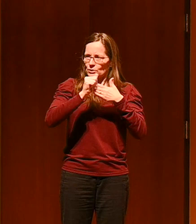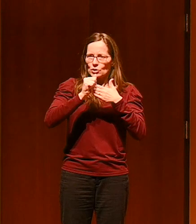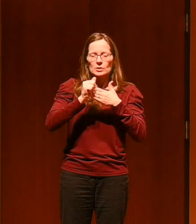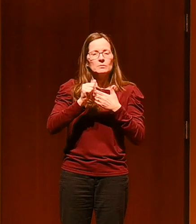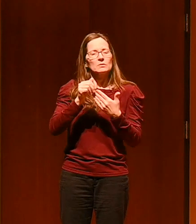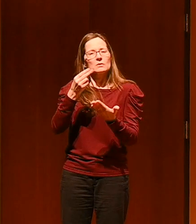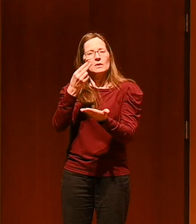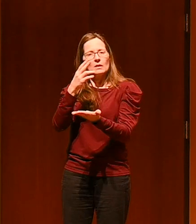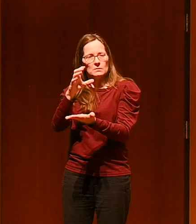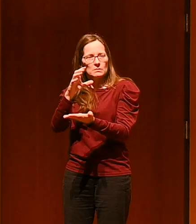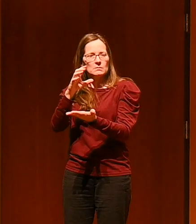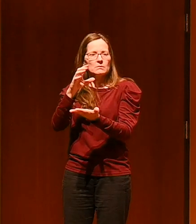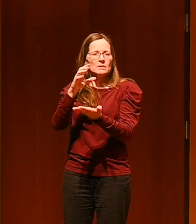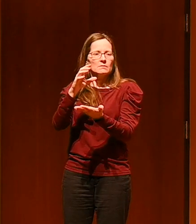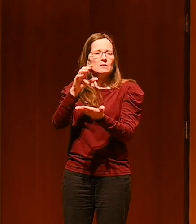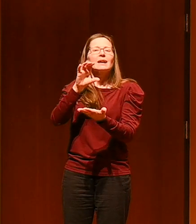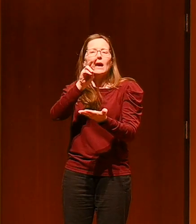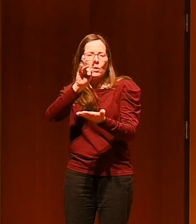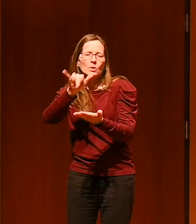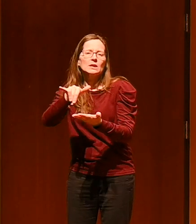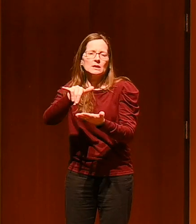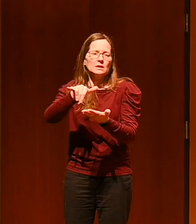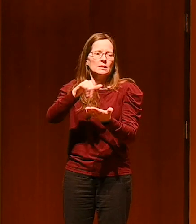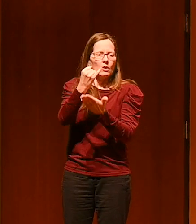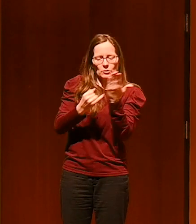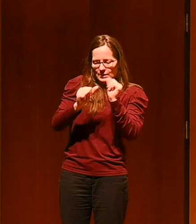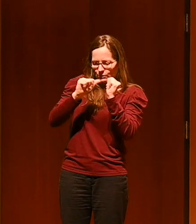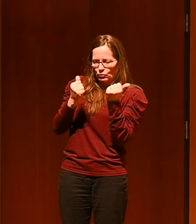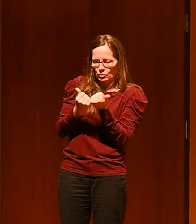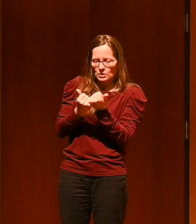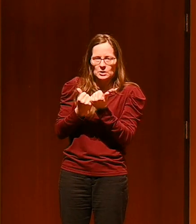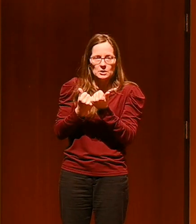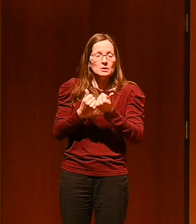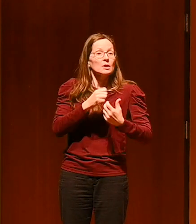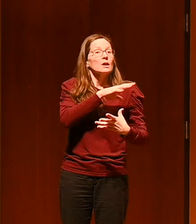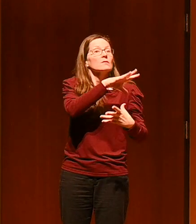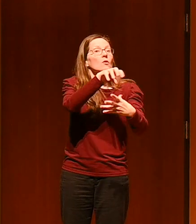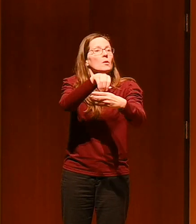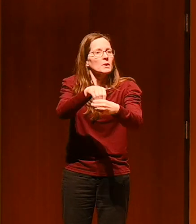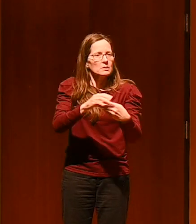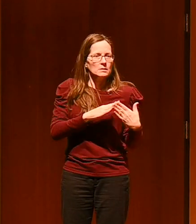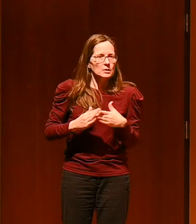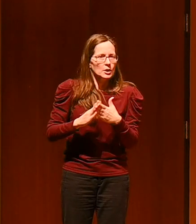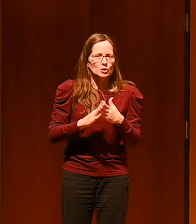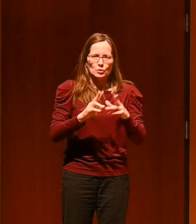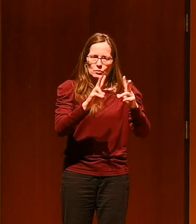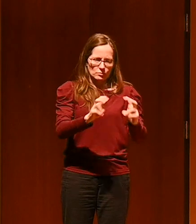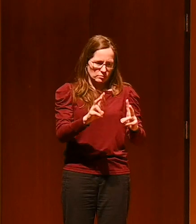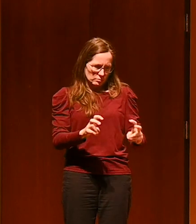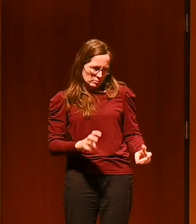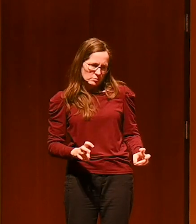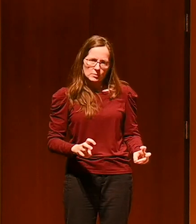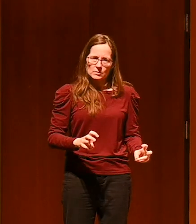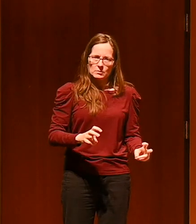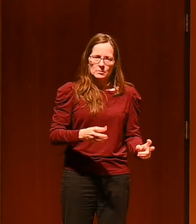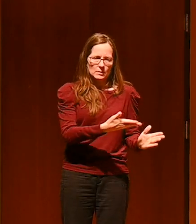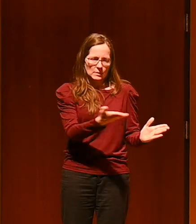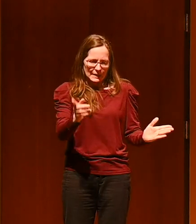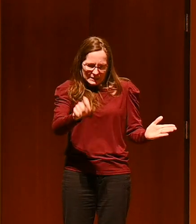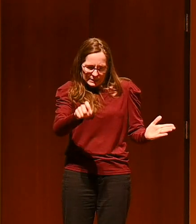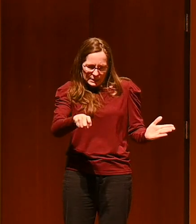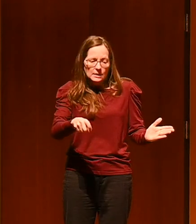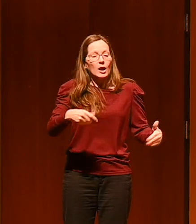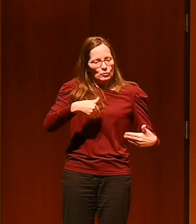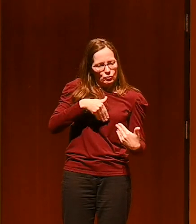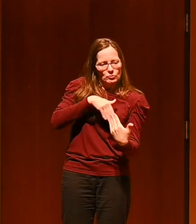and the involvement of community in understanding the needs in Howard County and addressing those needs in a thoughtful